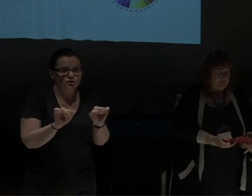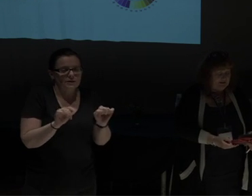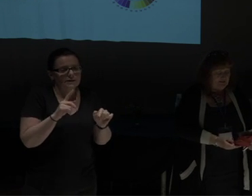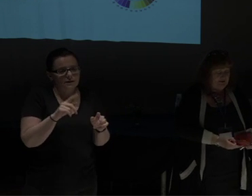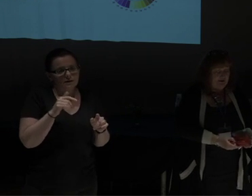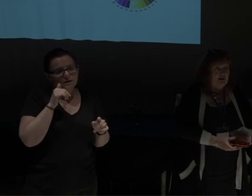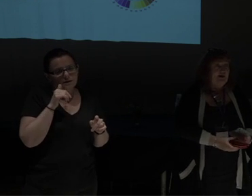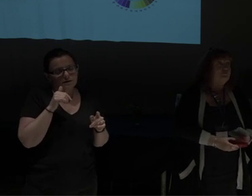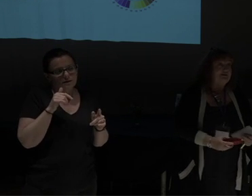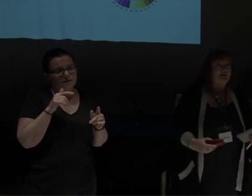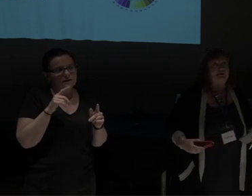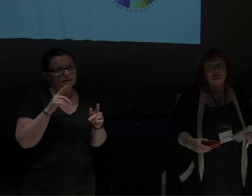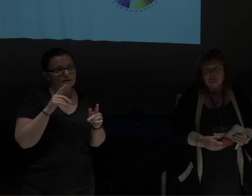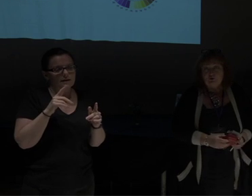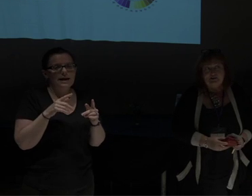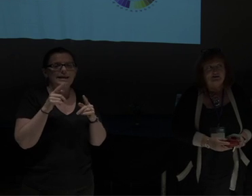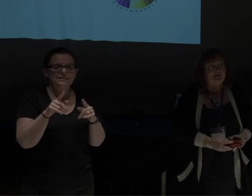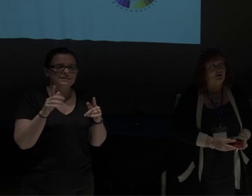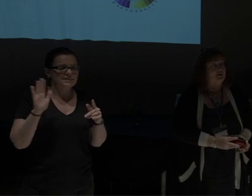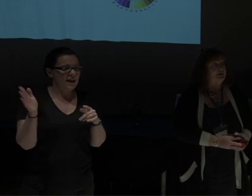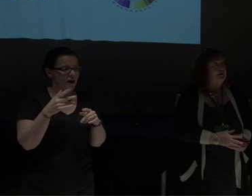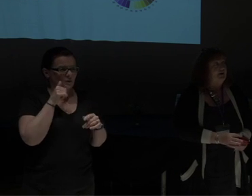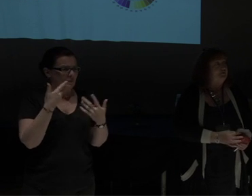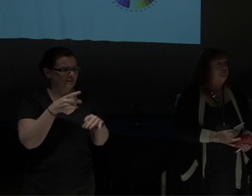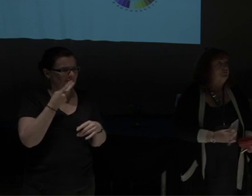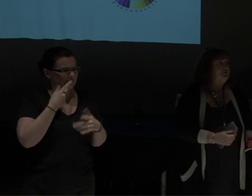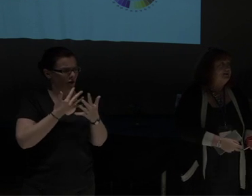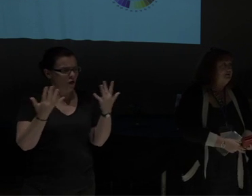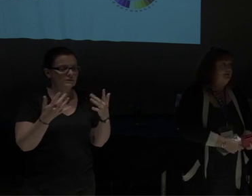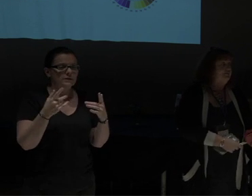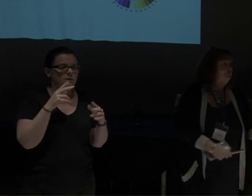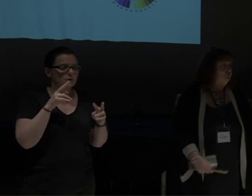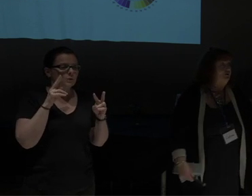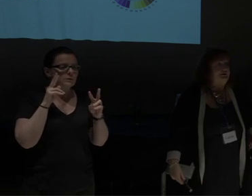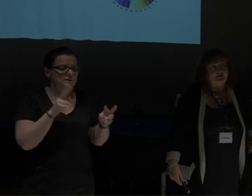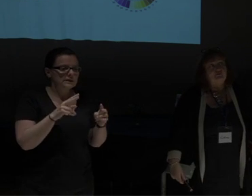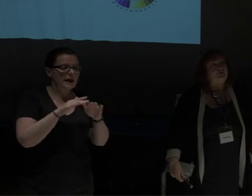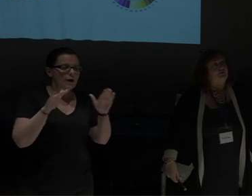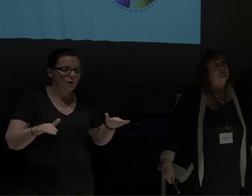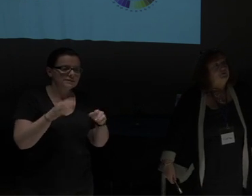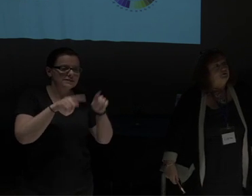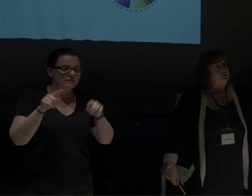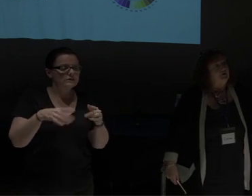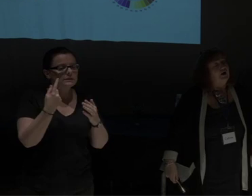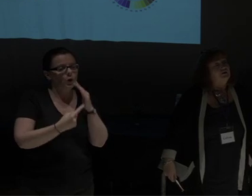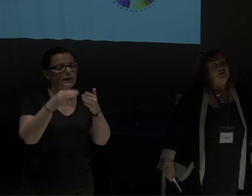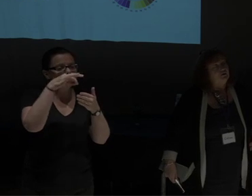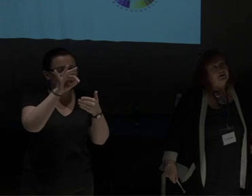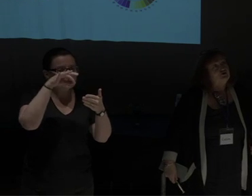heard it many times today, everybody's seeing it as a tick box exercise, and we present it in the most boring and terrible and, you